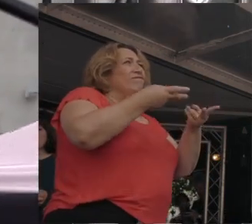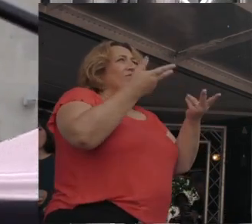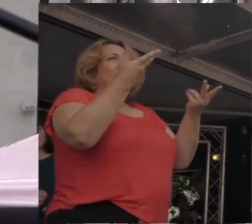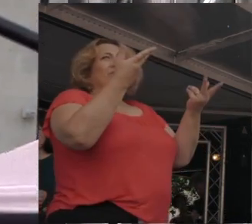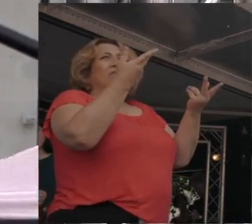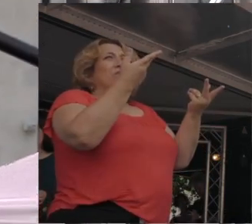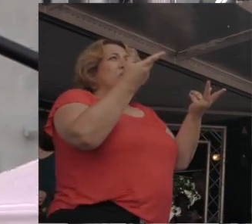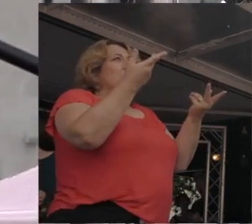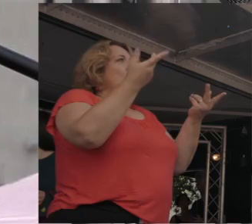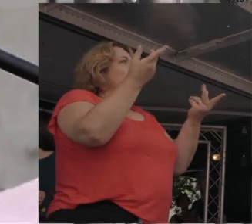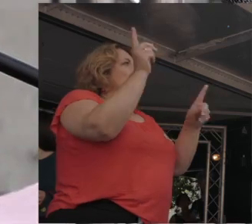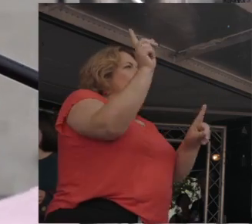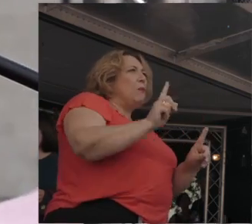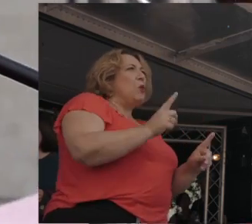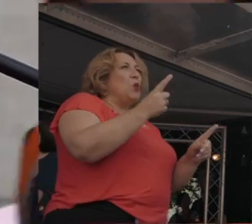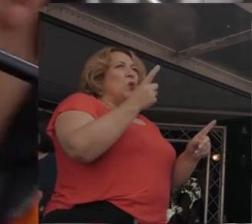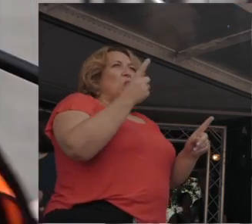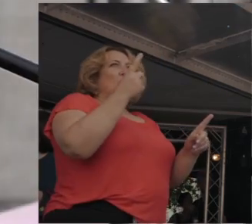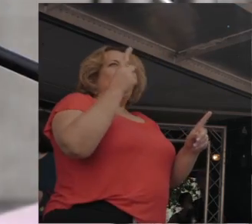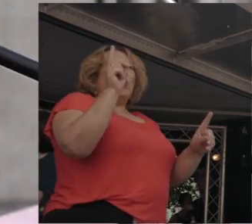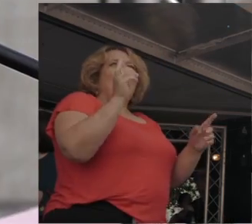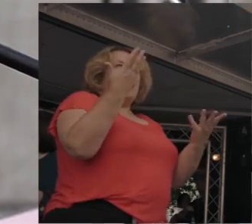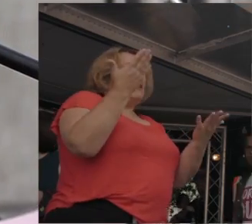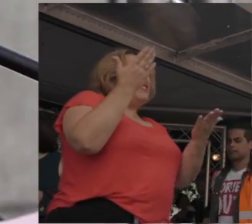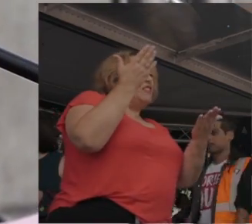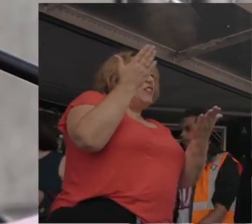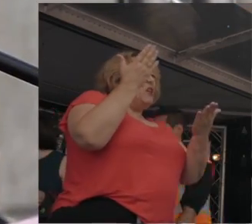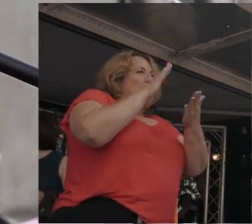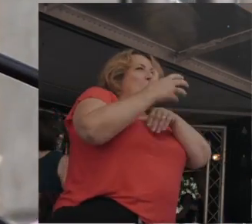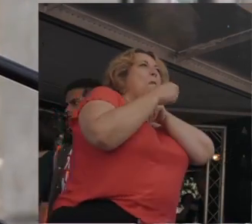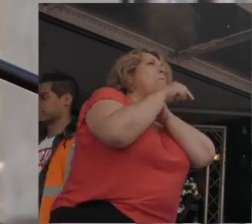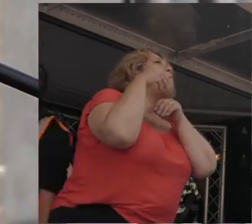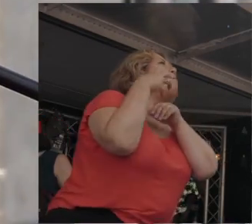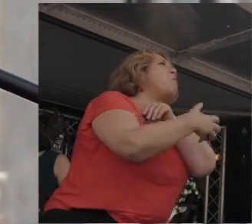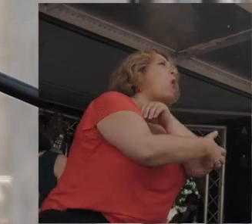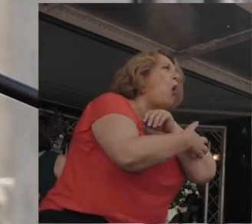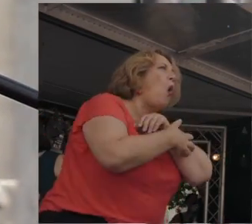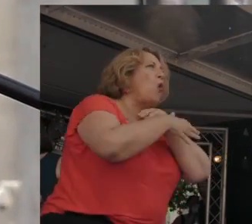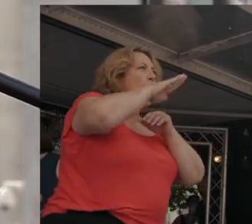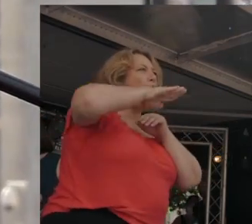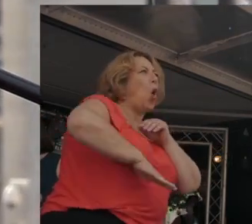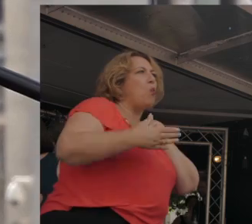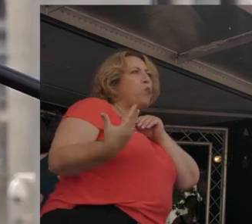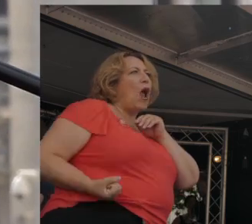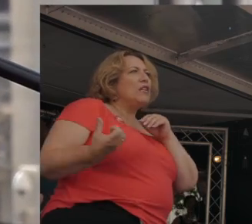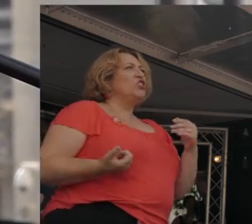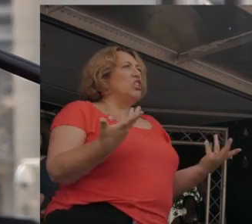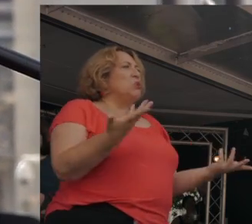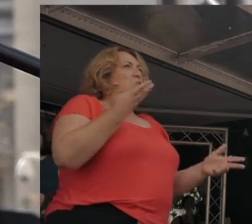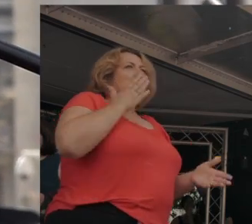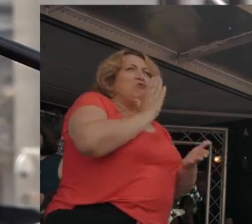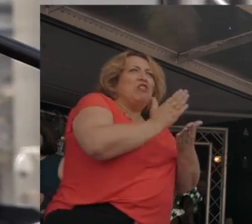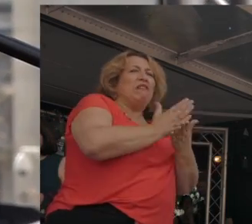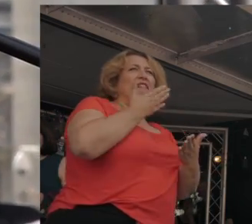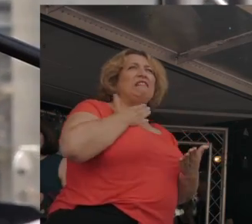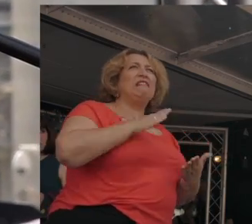those who maybe not be wealthy, those who are poor, those who are on low wages, those who desperately need succour,